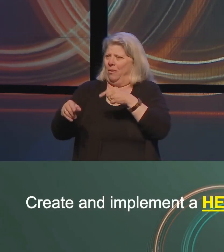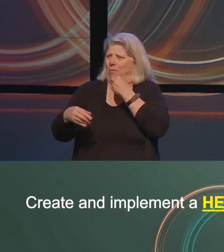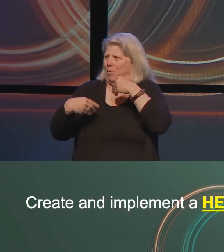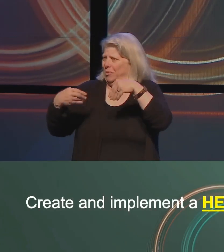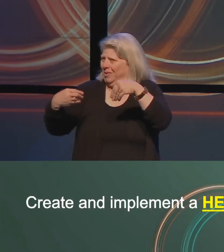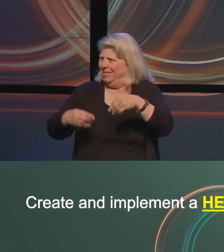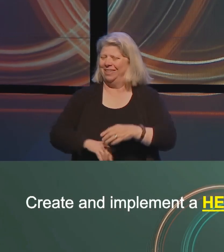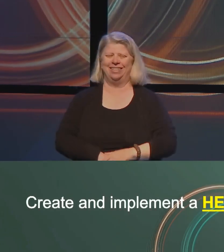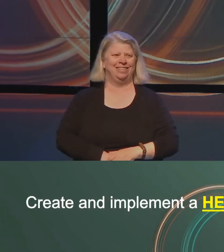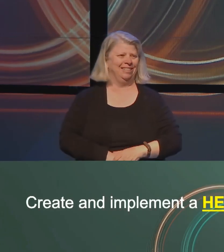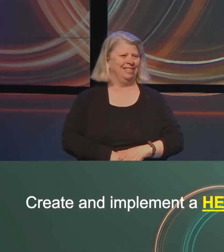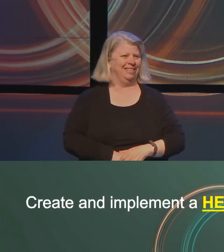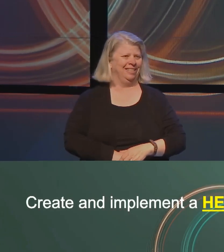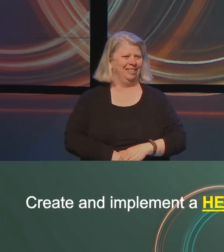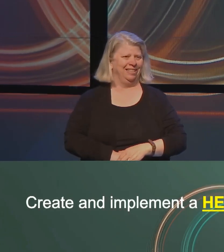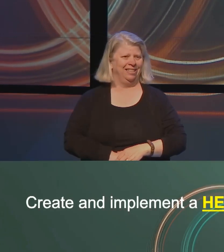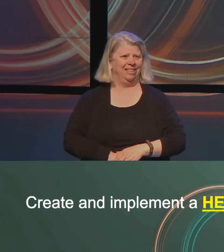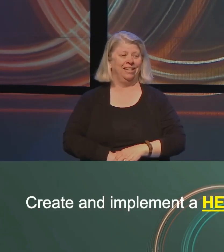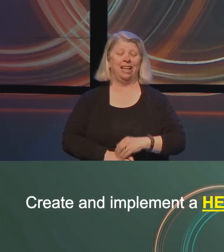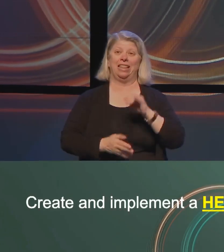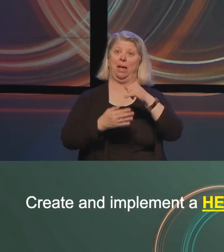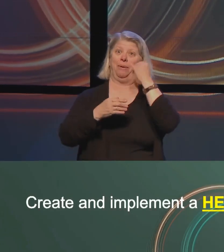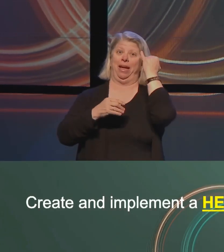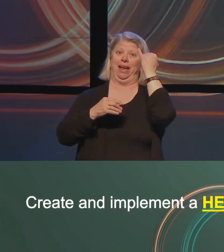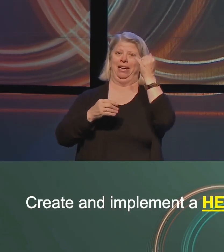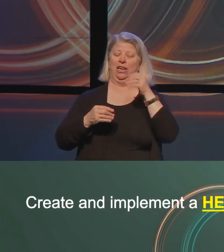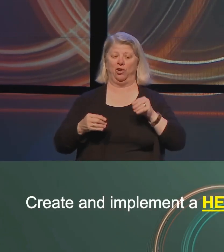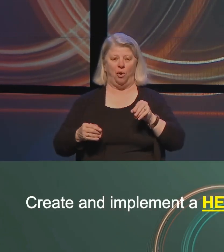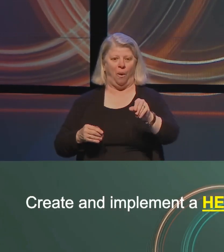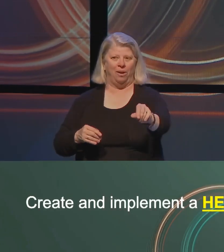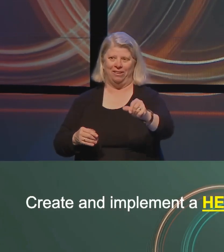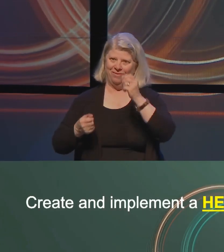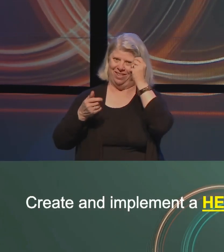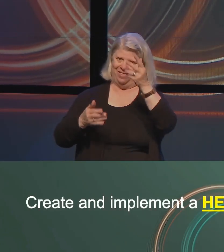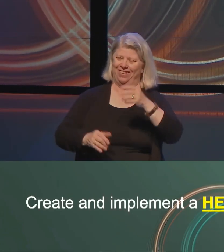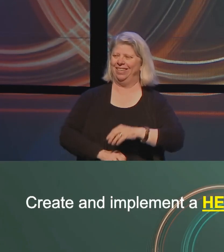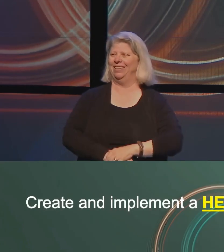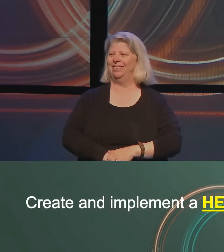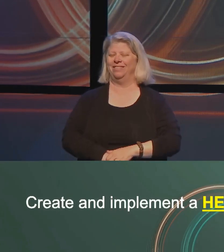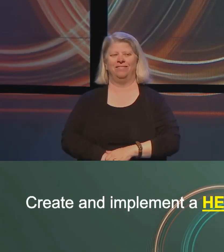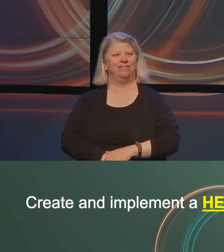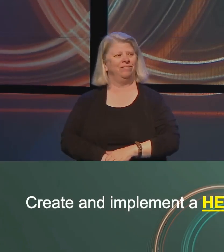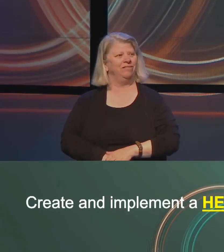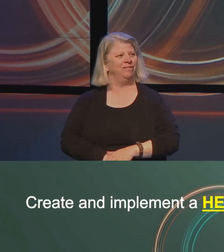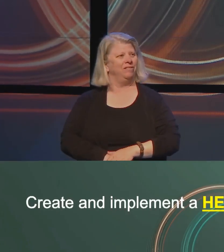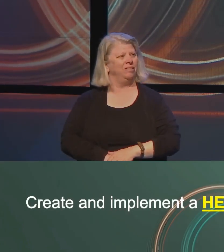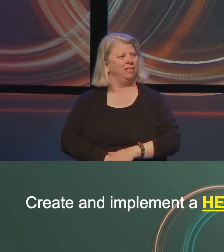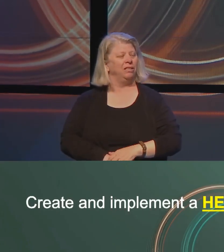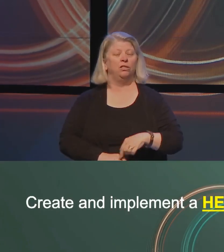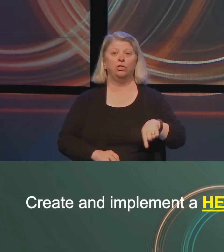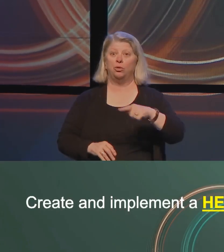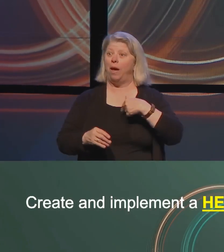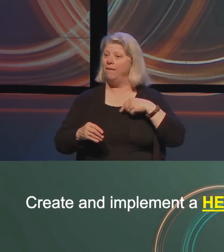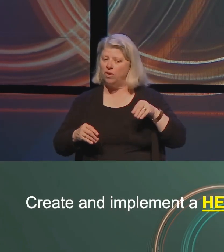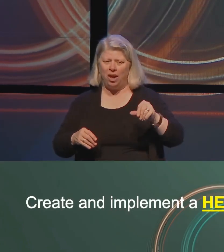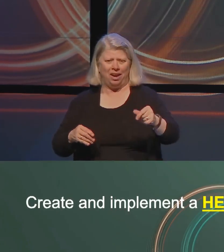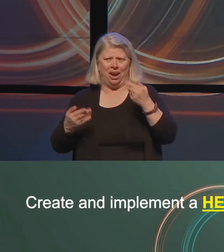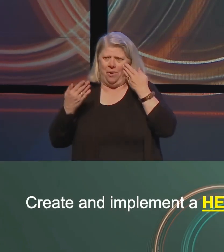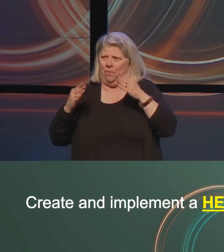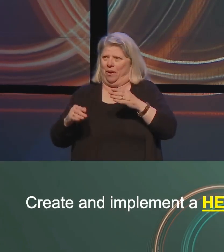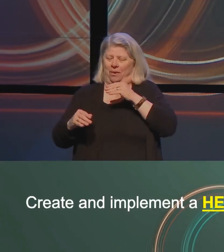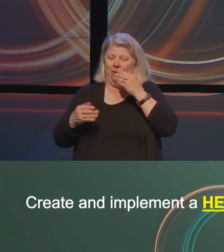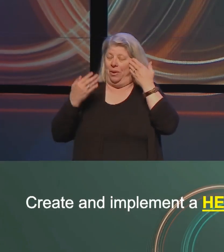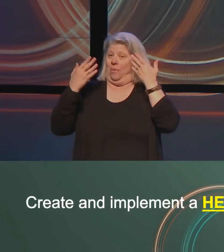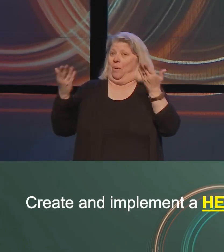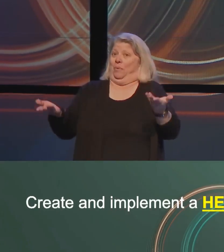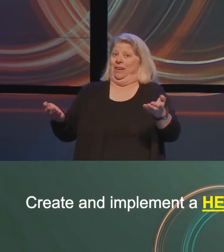store. That's my idea of gardening, by the way. So those of you that have gardens, I don't know how you don't